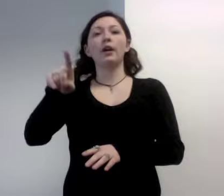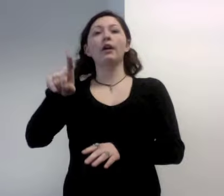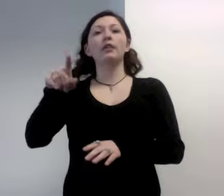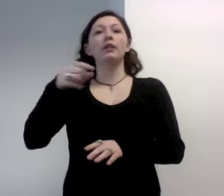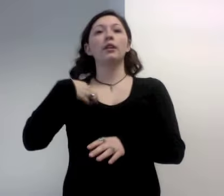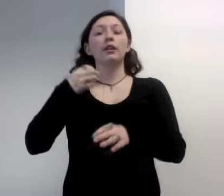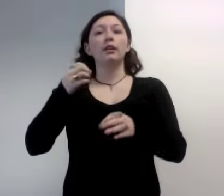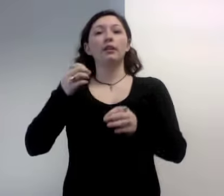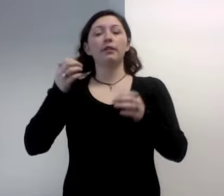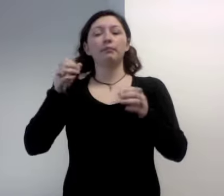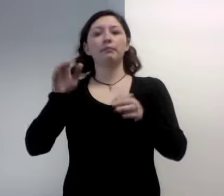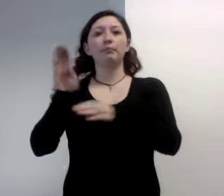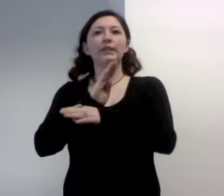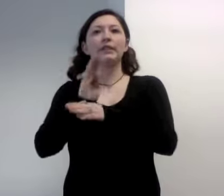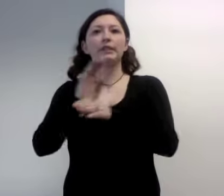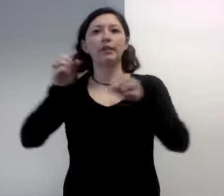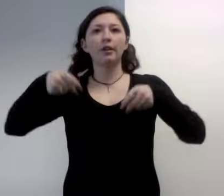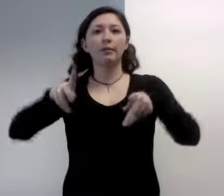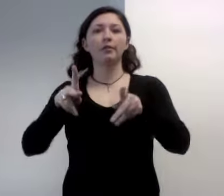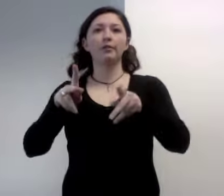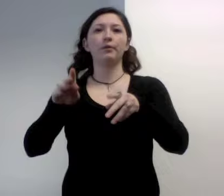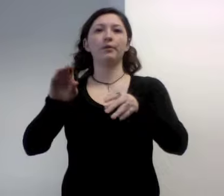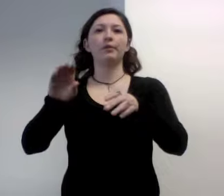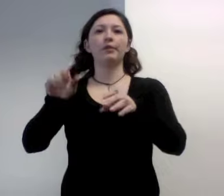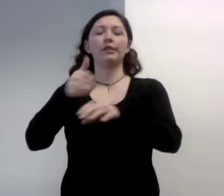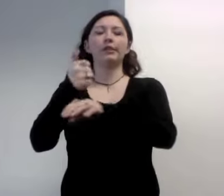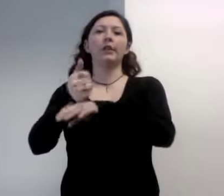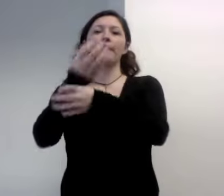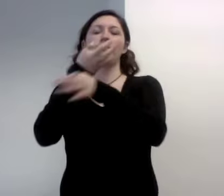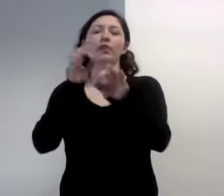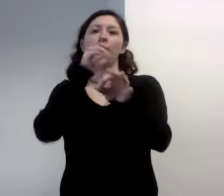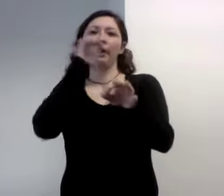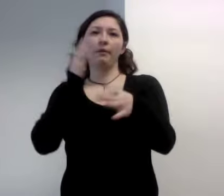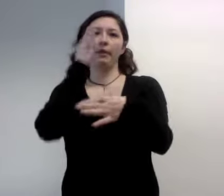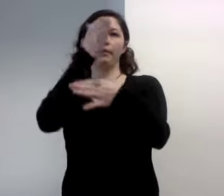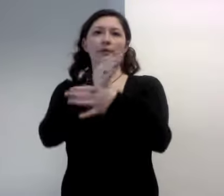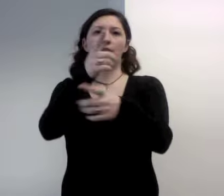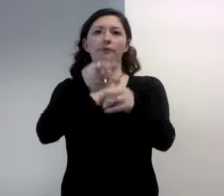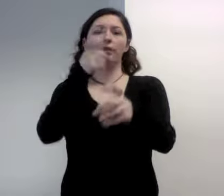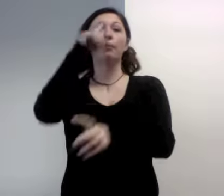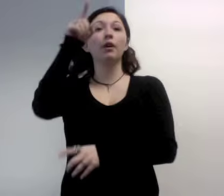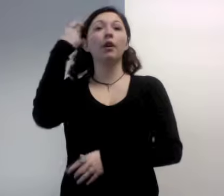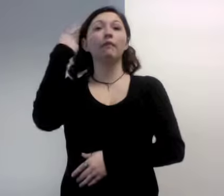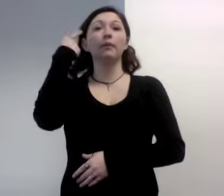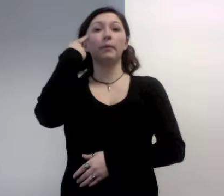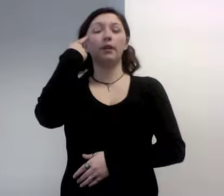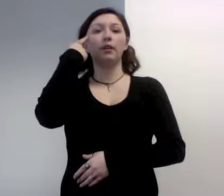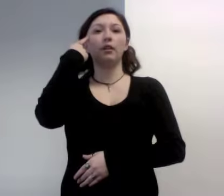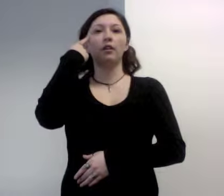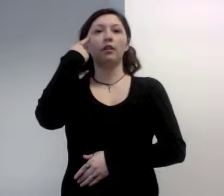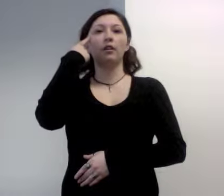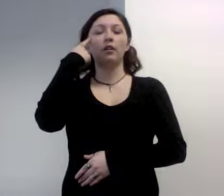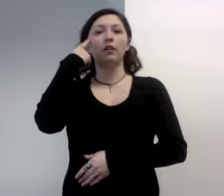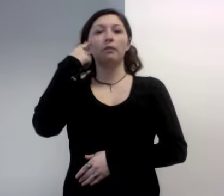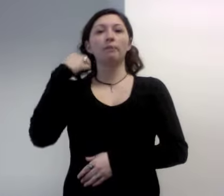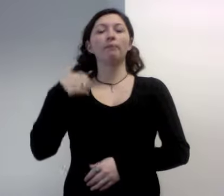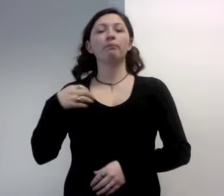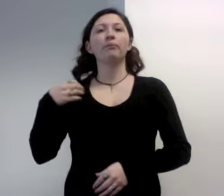without any type of intervention from government. Now we know that that doesn't exist in its pure form, and there's always